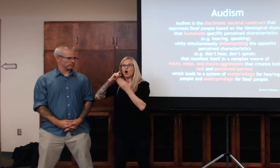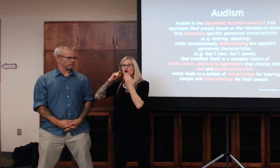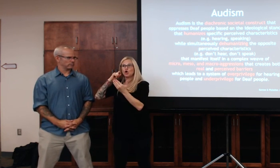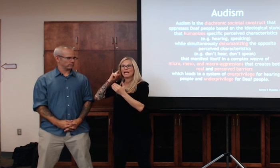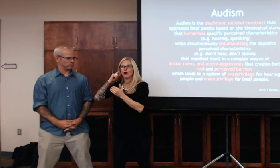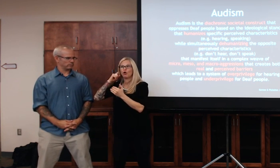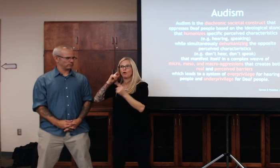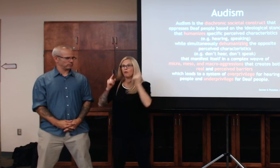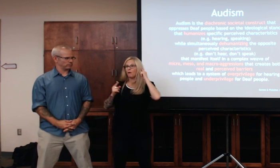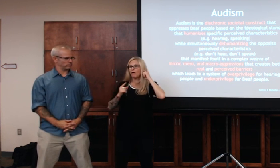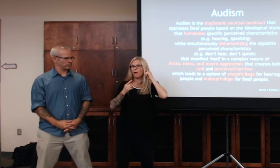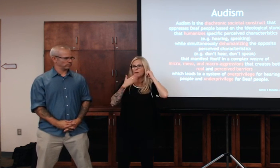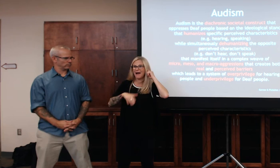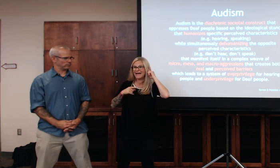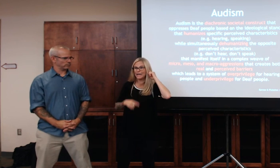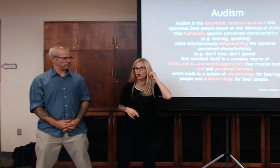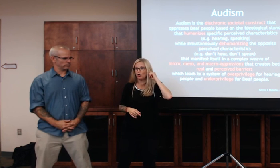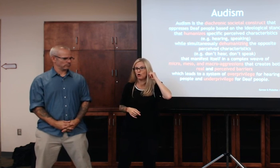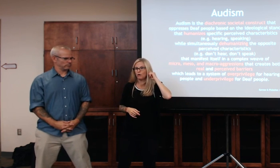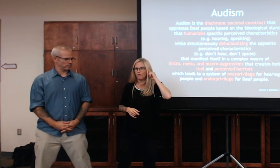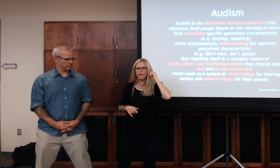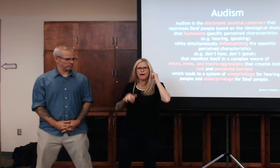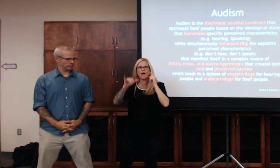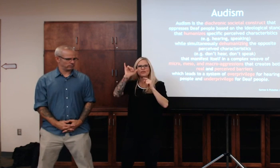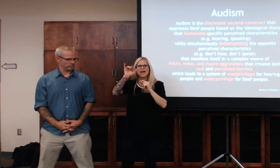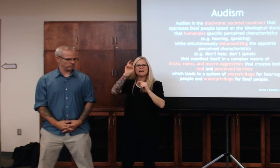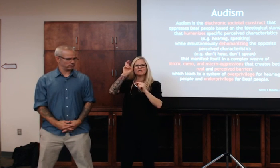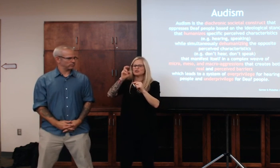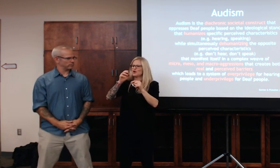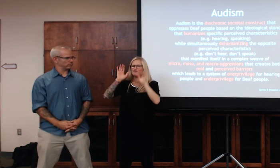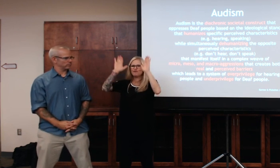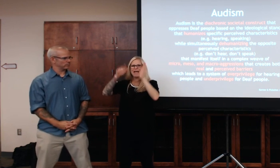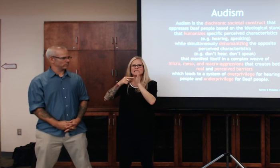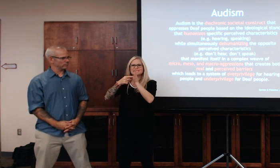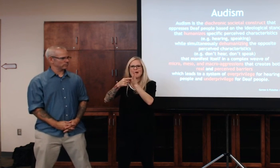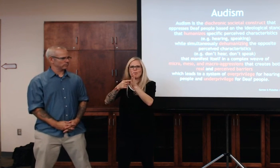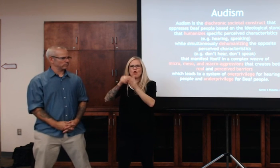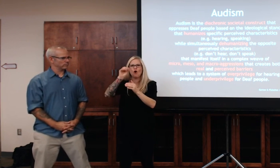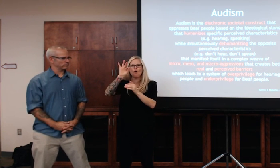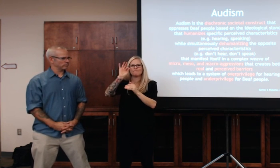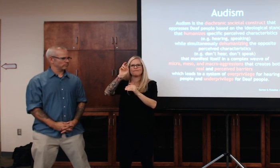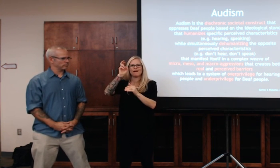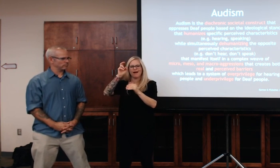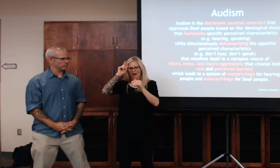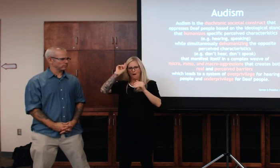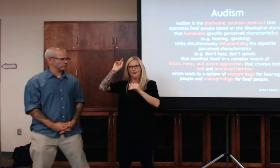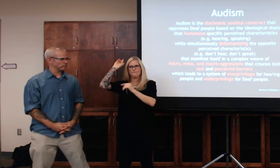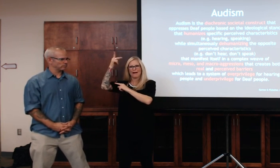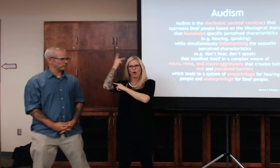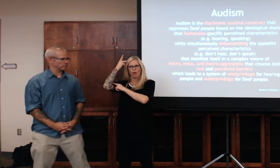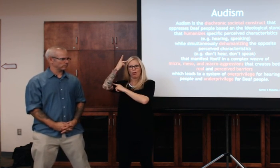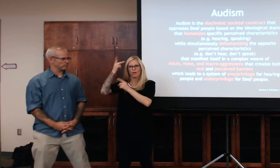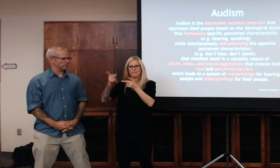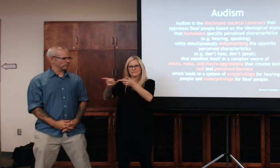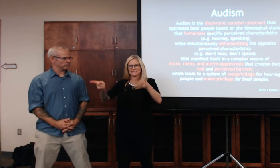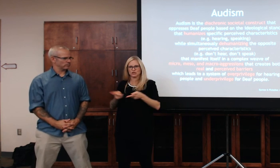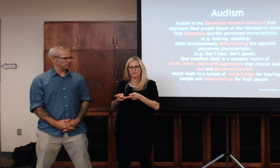So you have your one good ear and your one bad ear. So that's a great example of that political